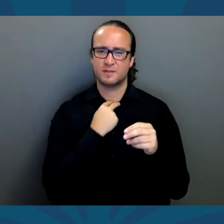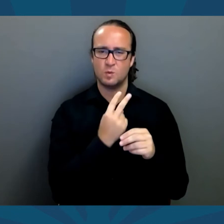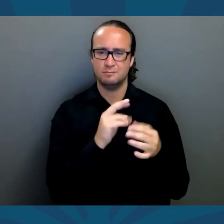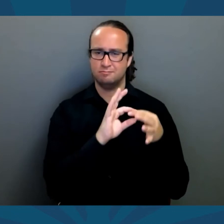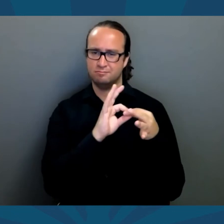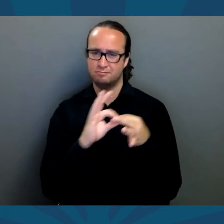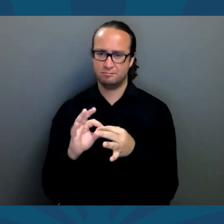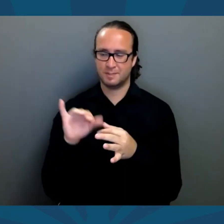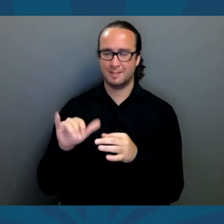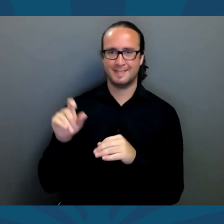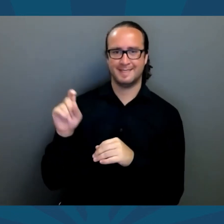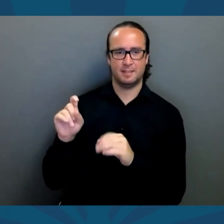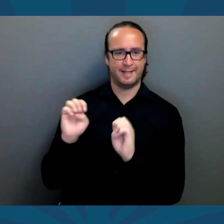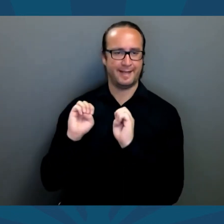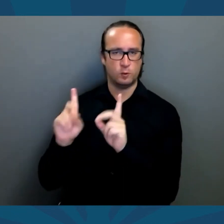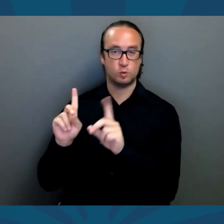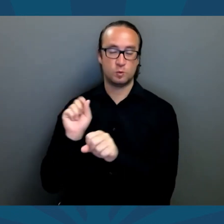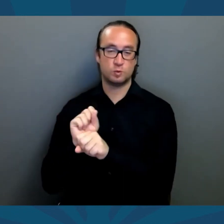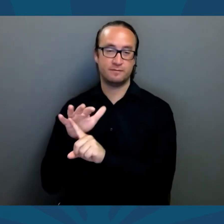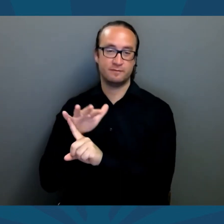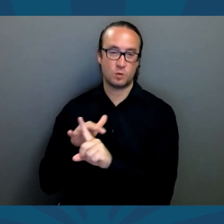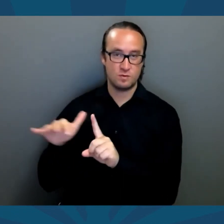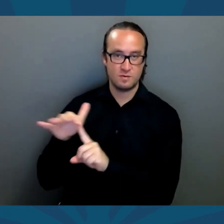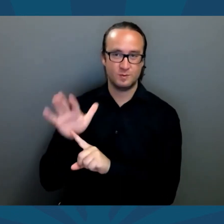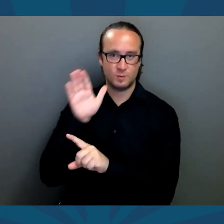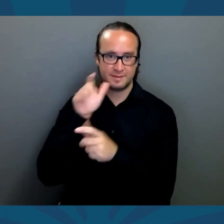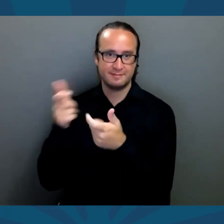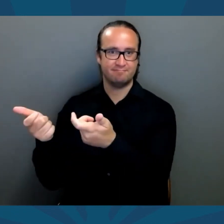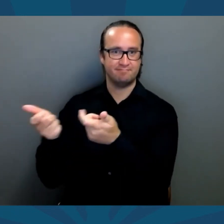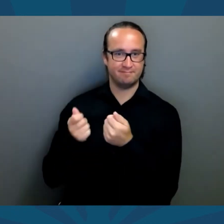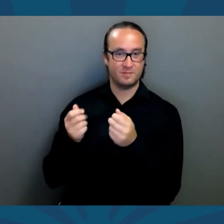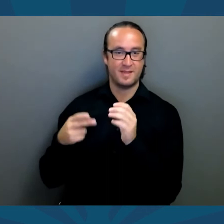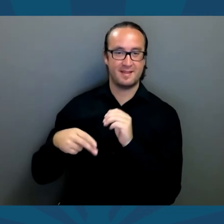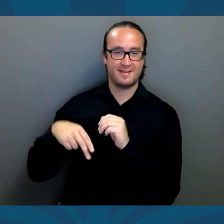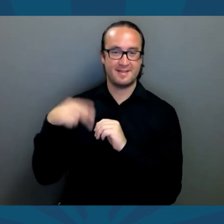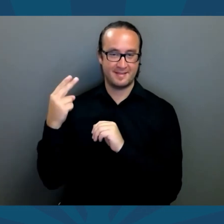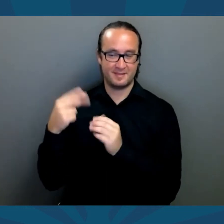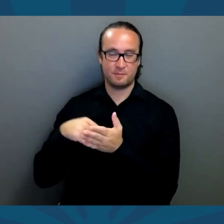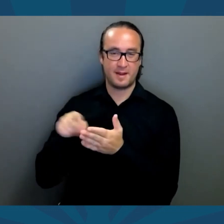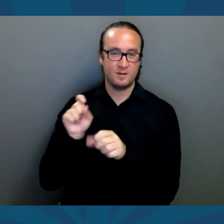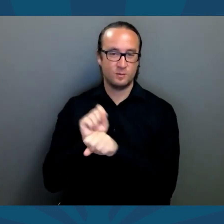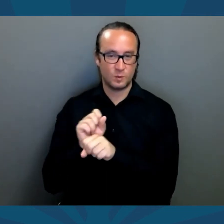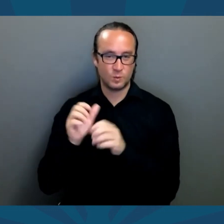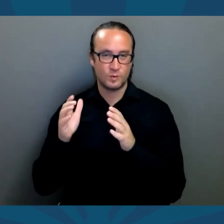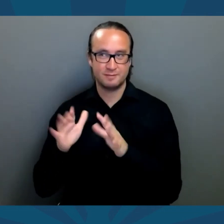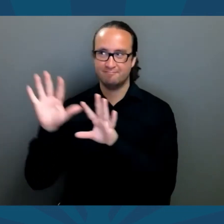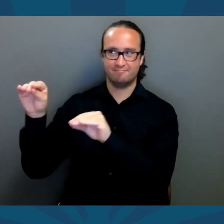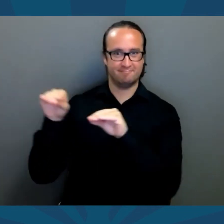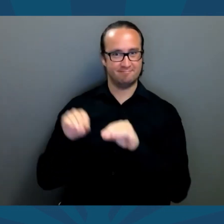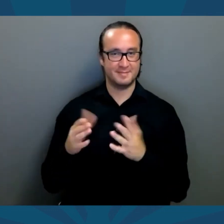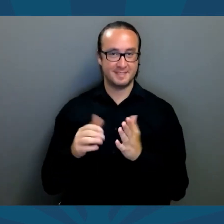strong voice regarding the need to have an educated workforce to attract more higher paying employers to the